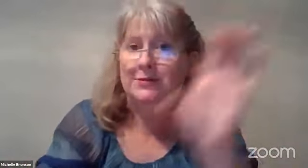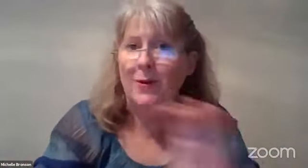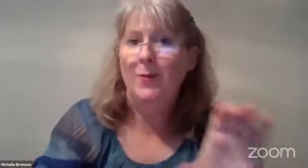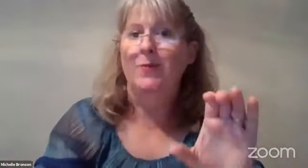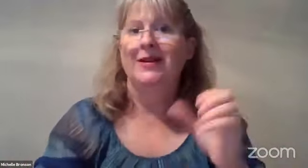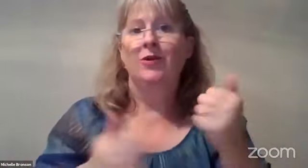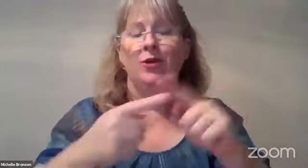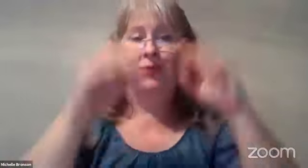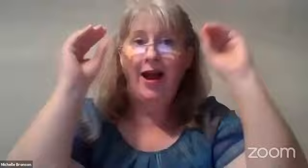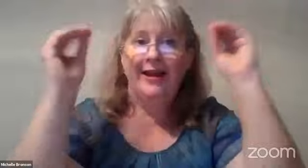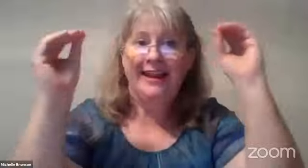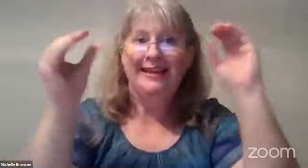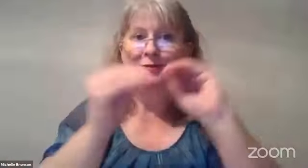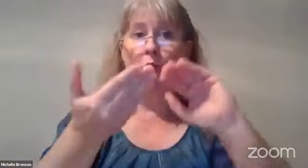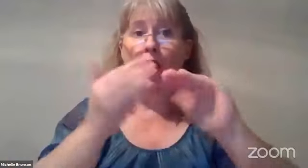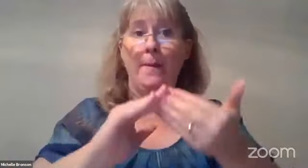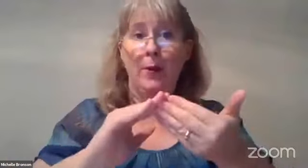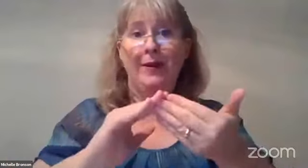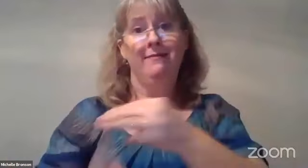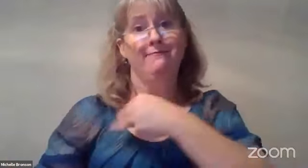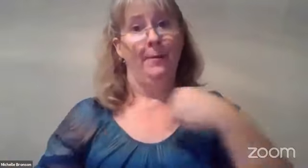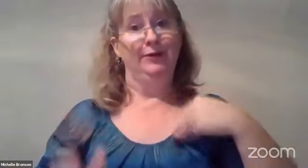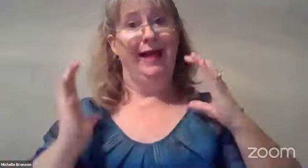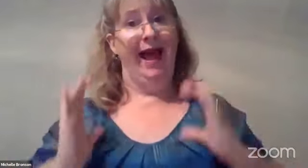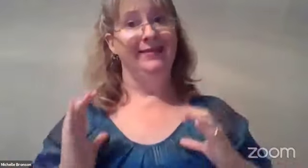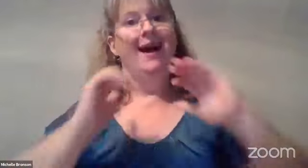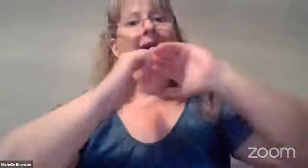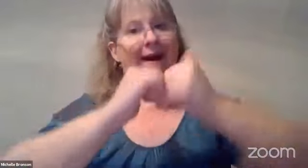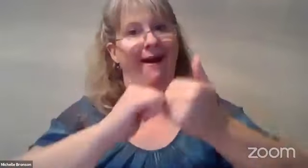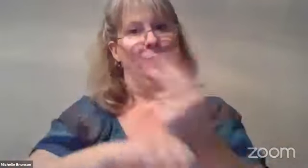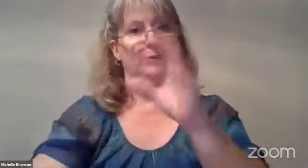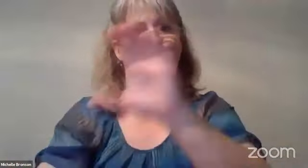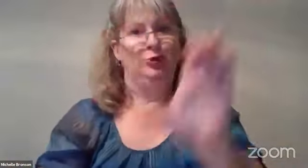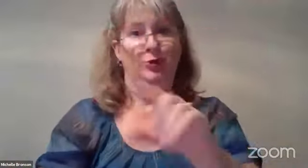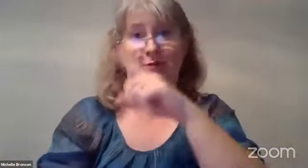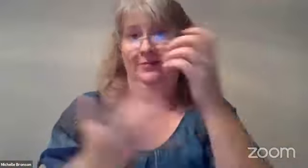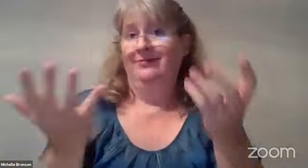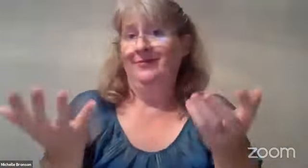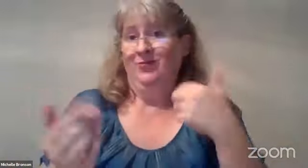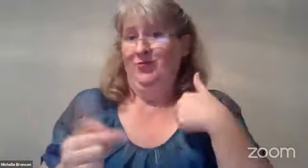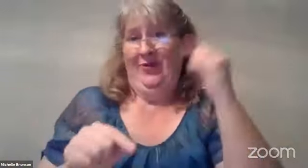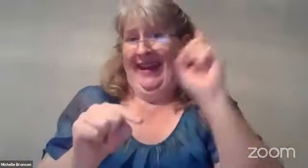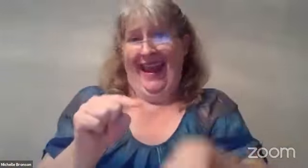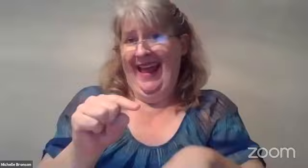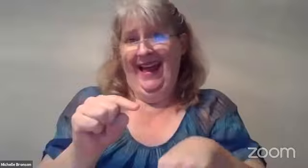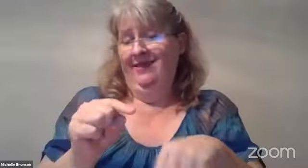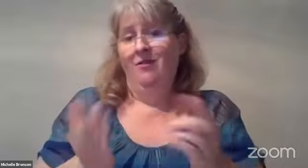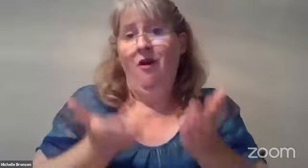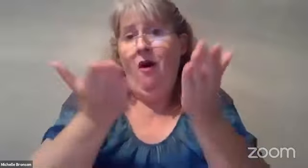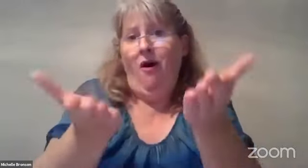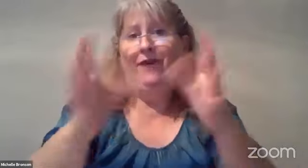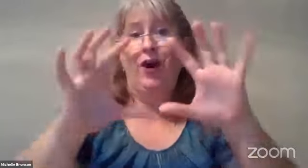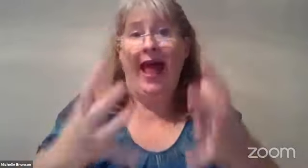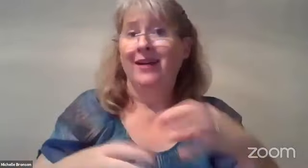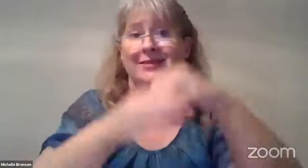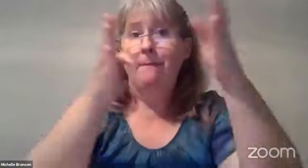an account, how to use Zoom. So we are working with the community and the clients and how to do that, because we are not